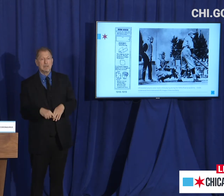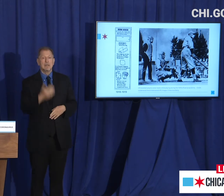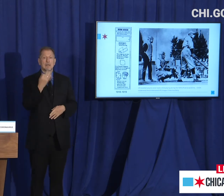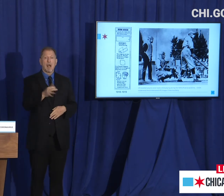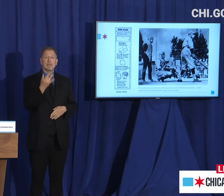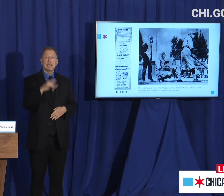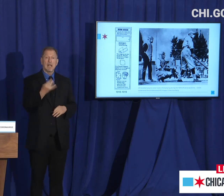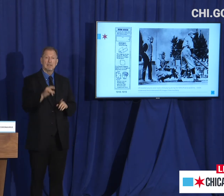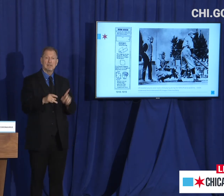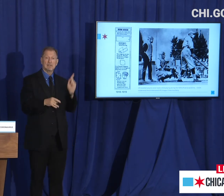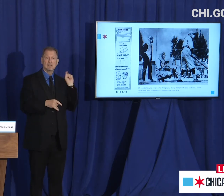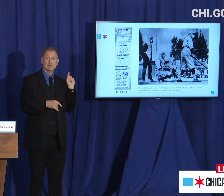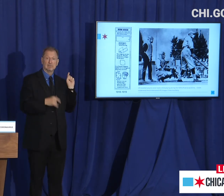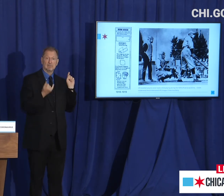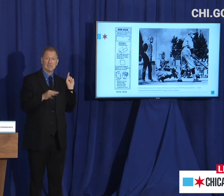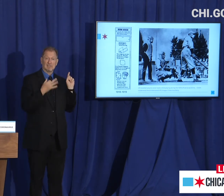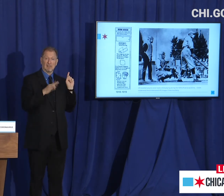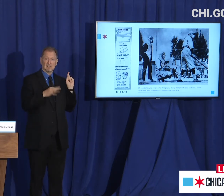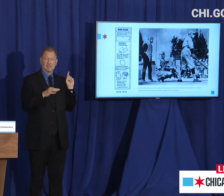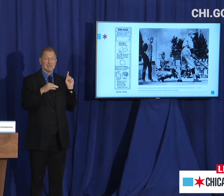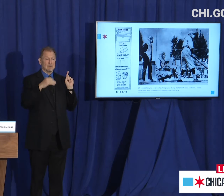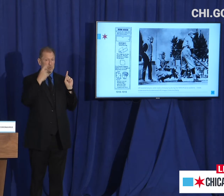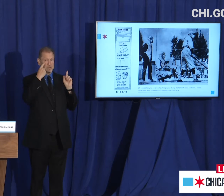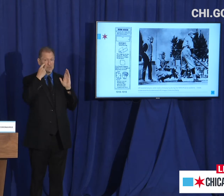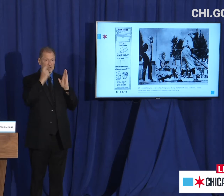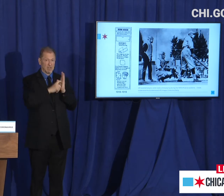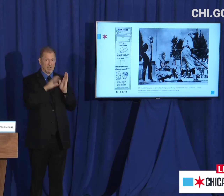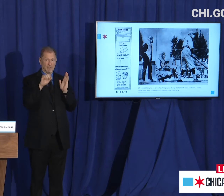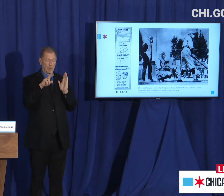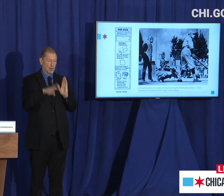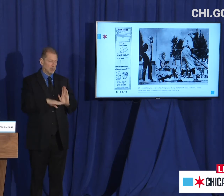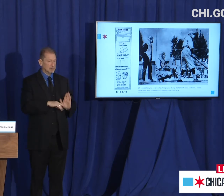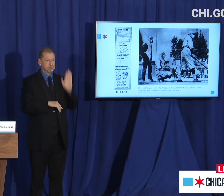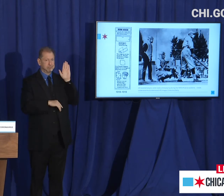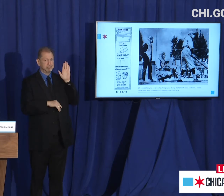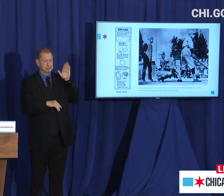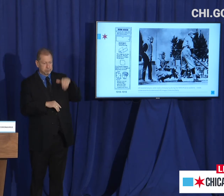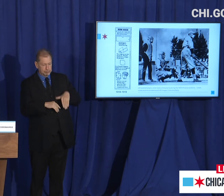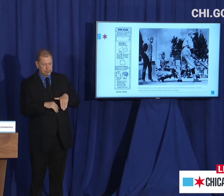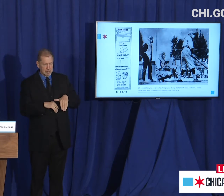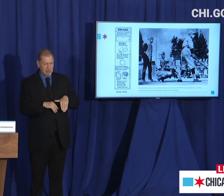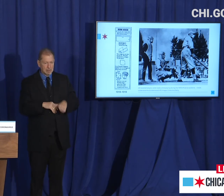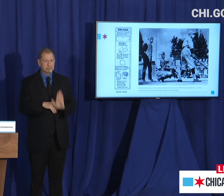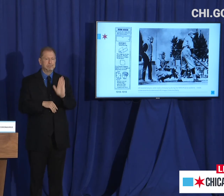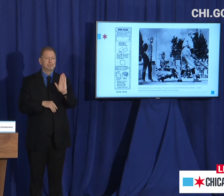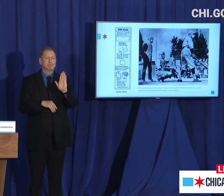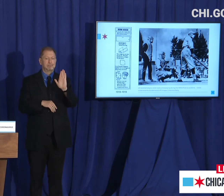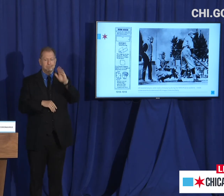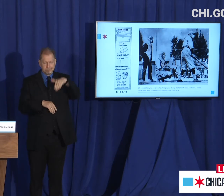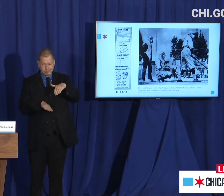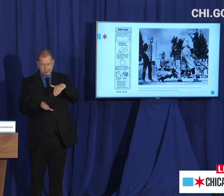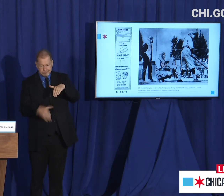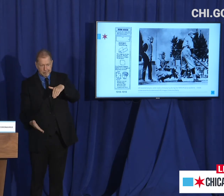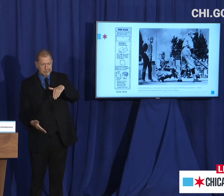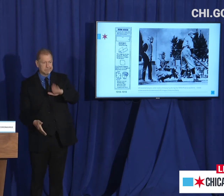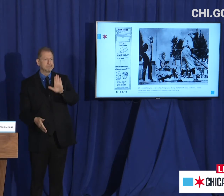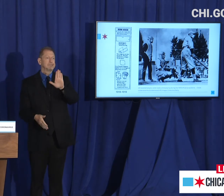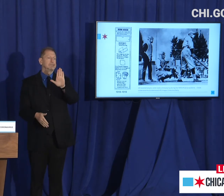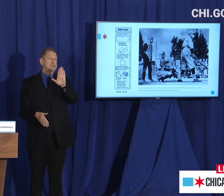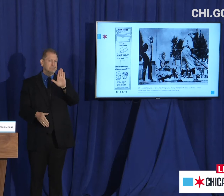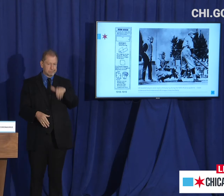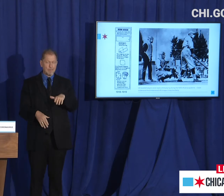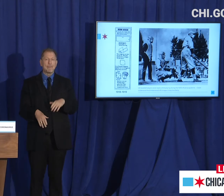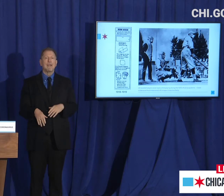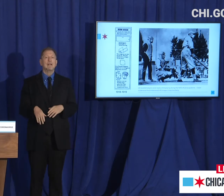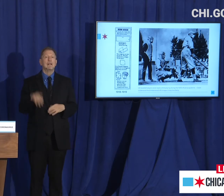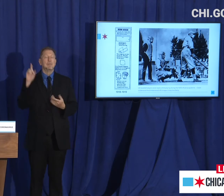and 19, we saw surges, we saw peaks, we saw valleys, we saw dips. At some level,